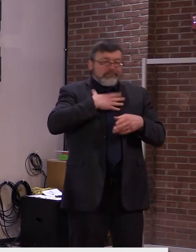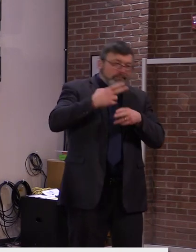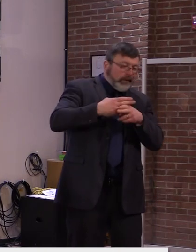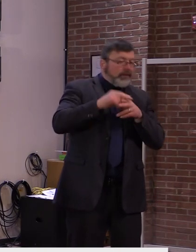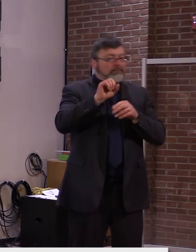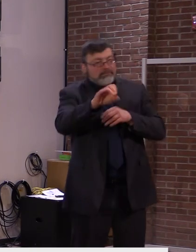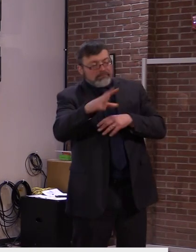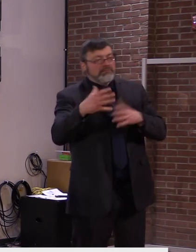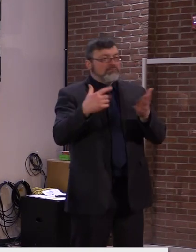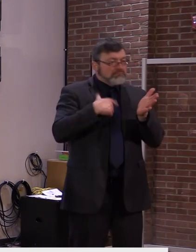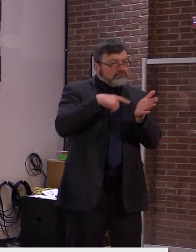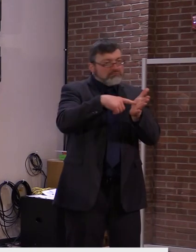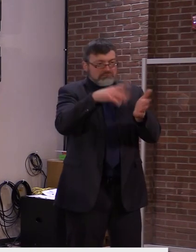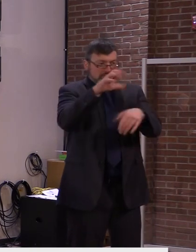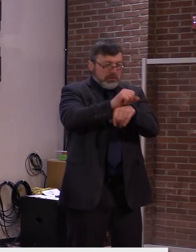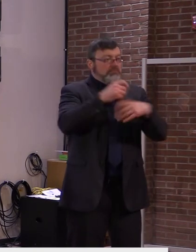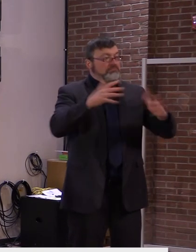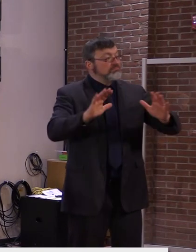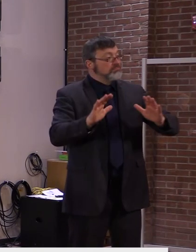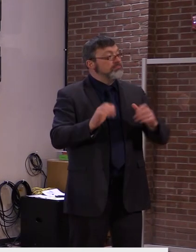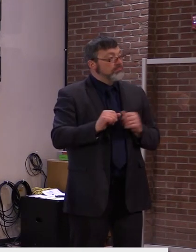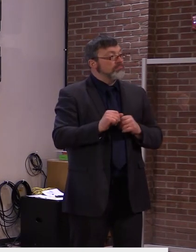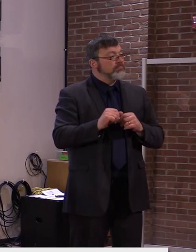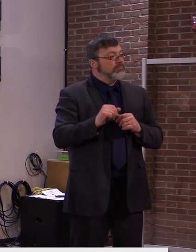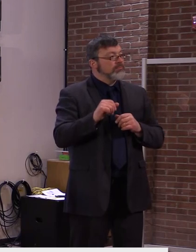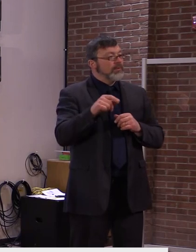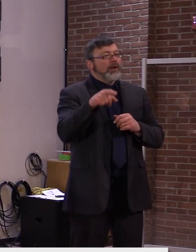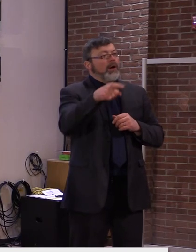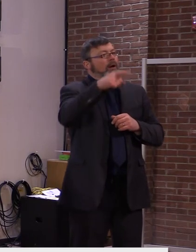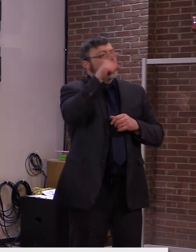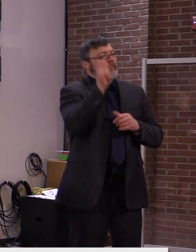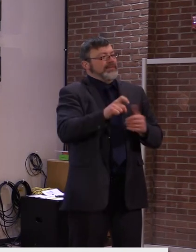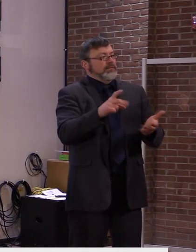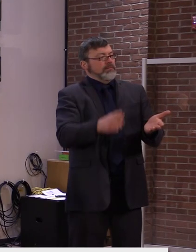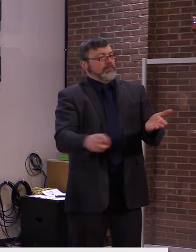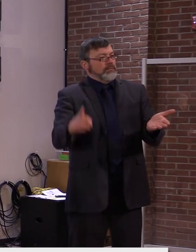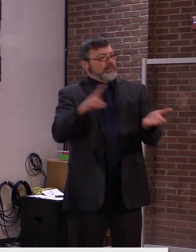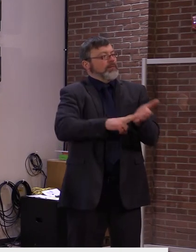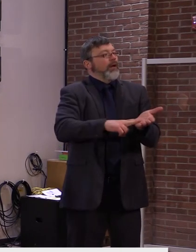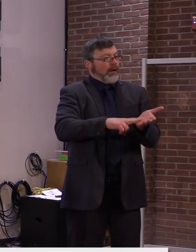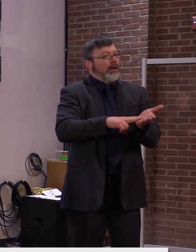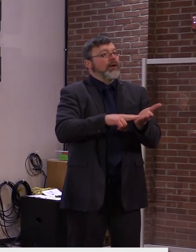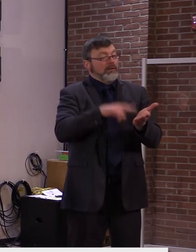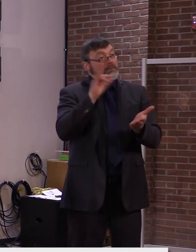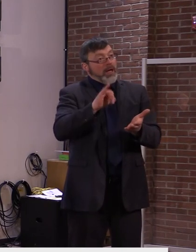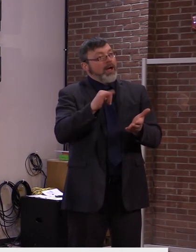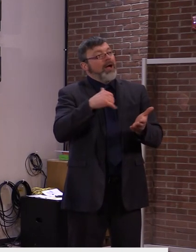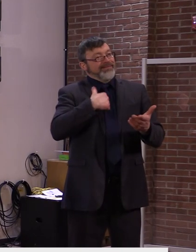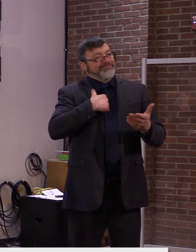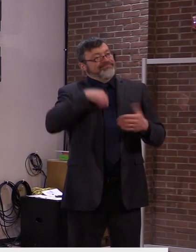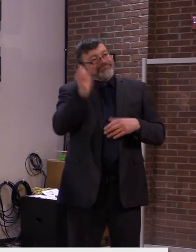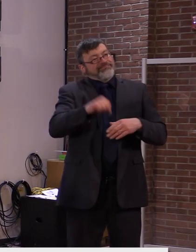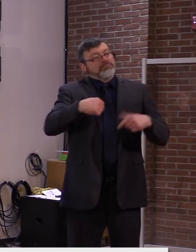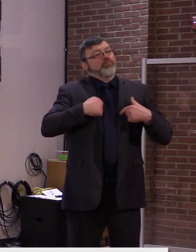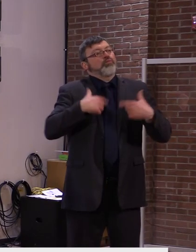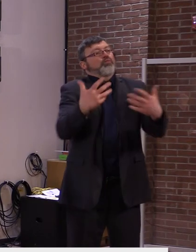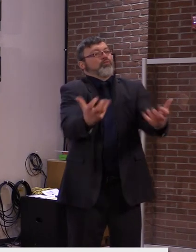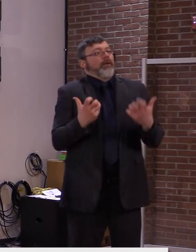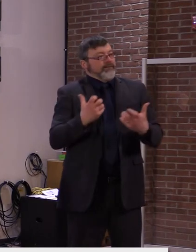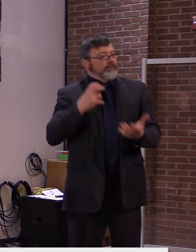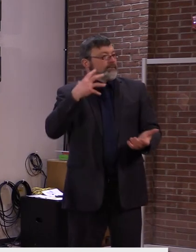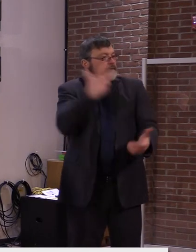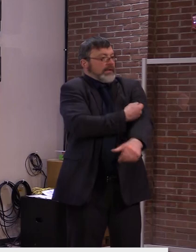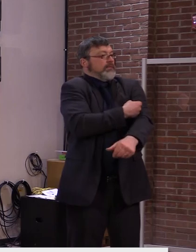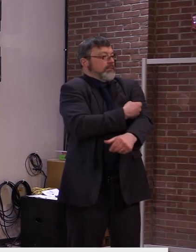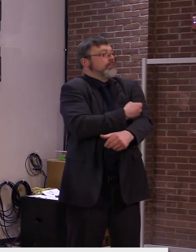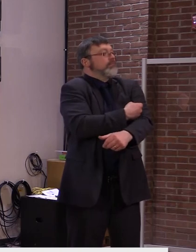immediate reactions to the injection. We will also get you scheduled for your second dose appointment while you are at